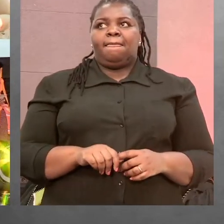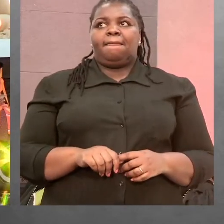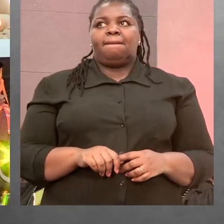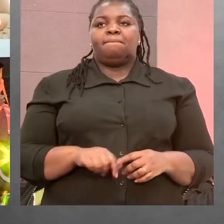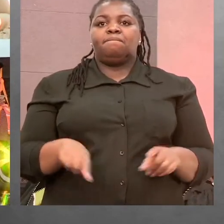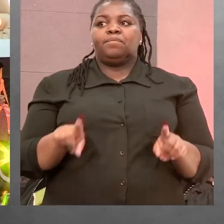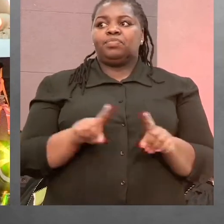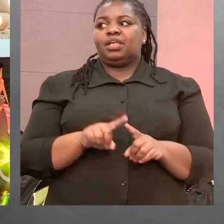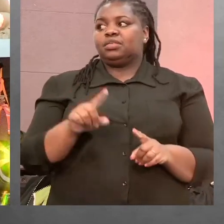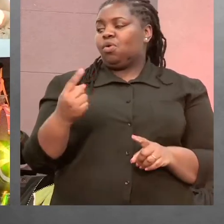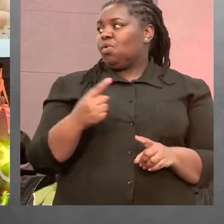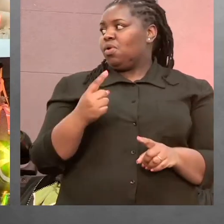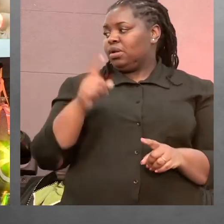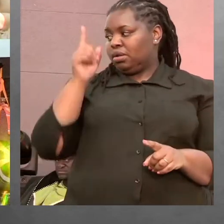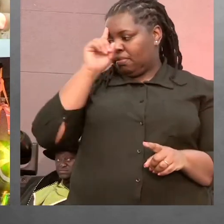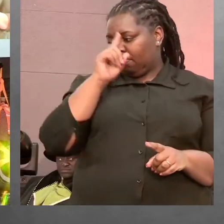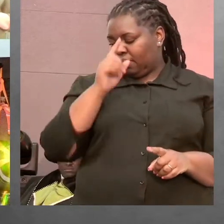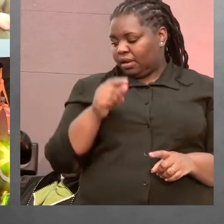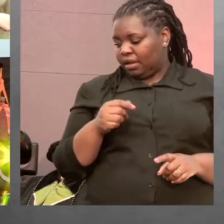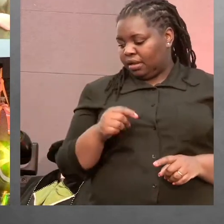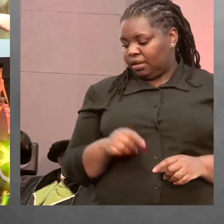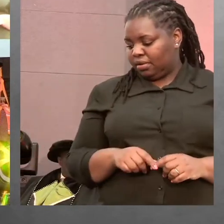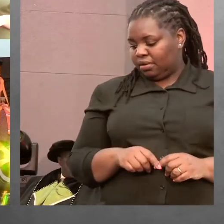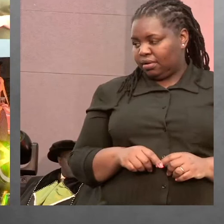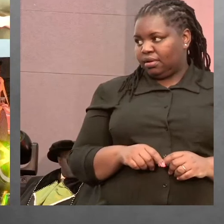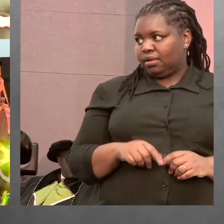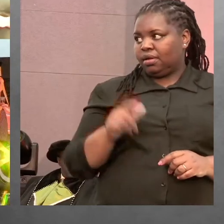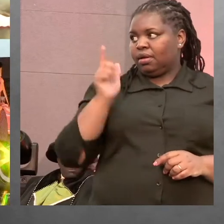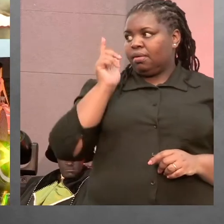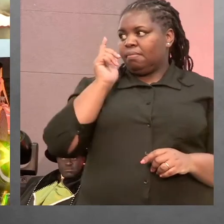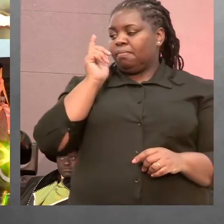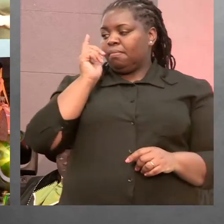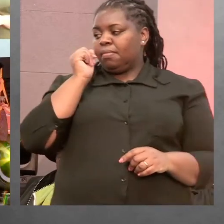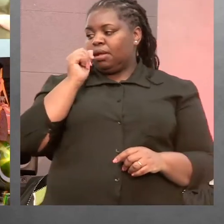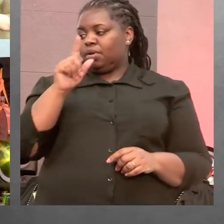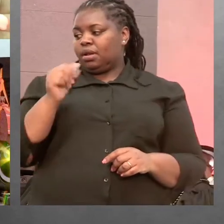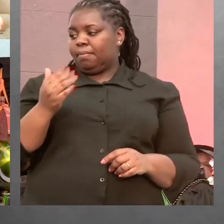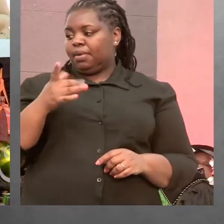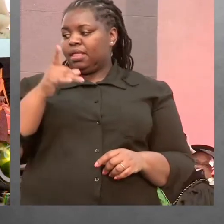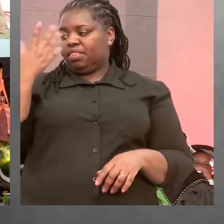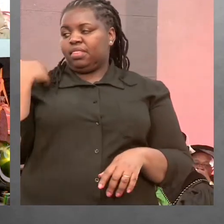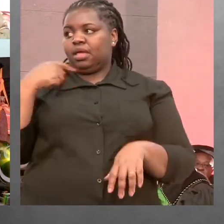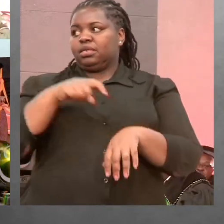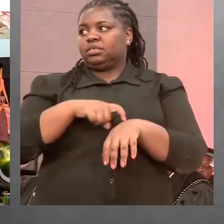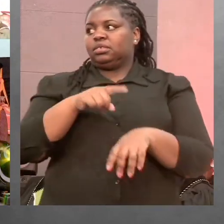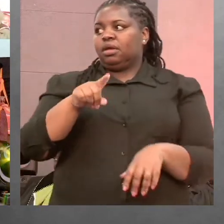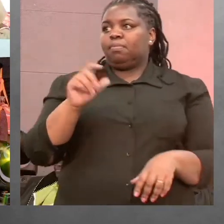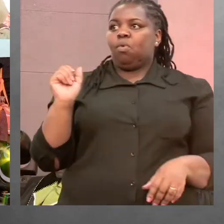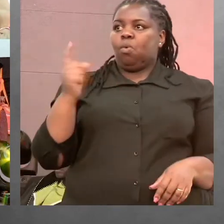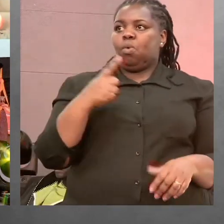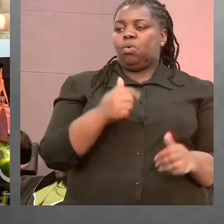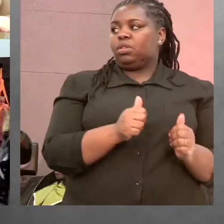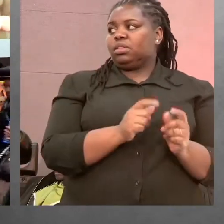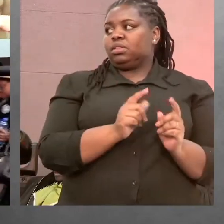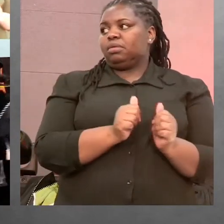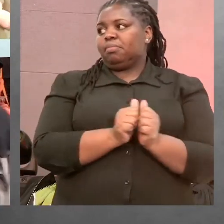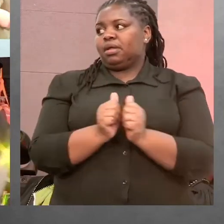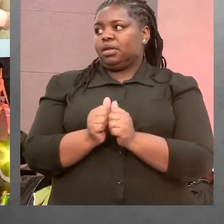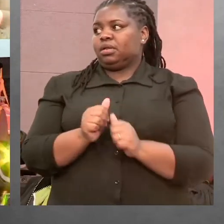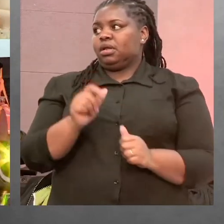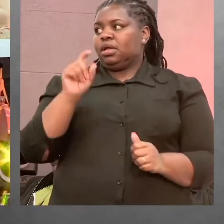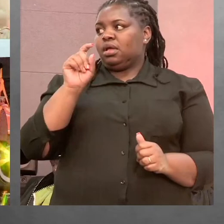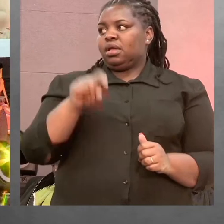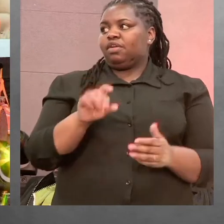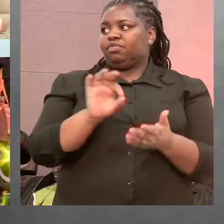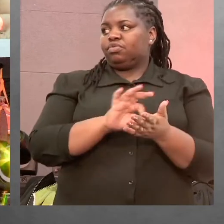As the only black man that was applying at the time to join that firm, all the partners and employees had to